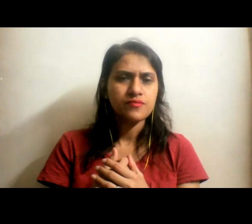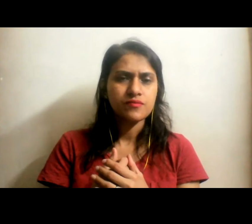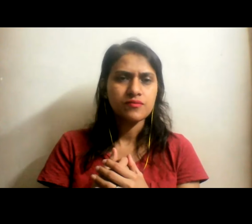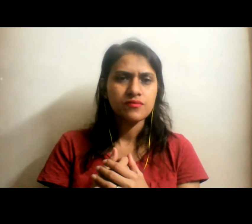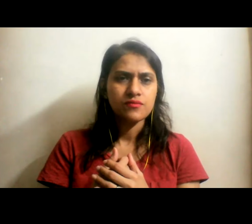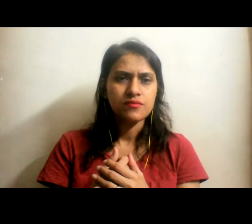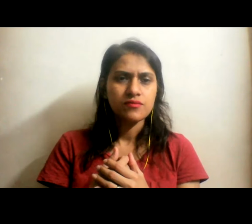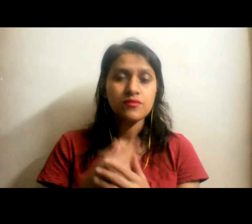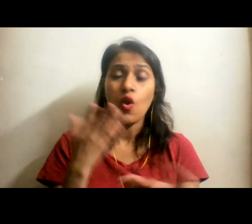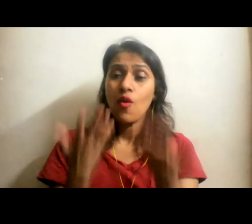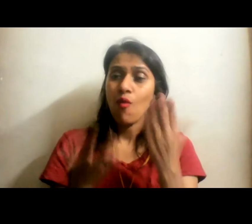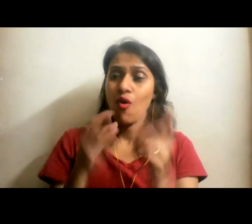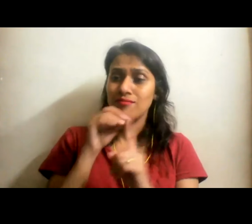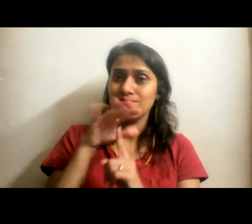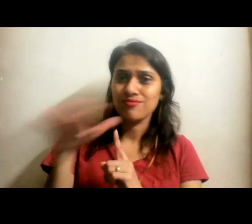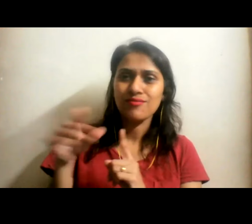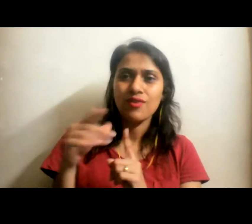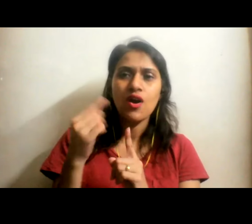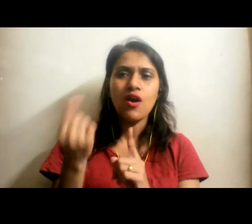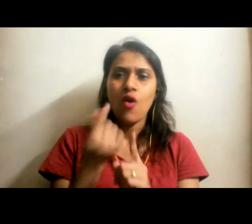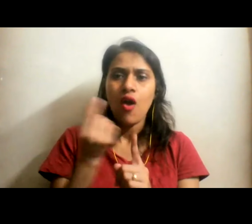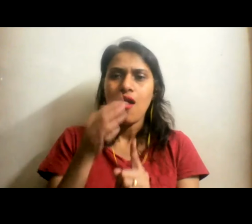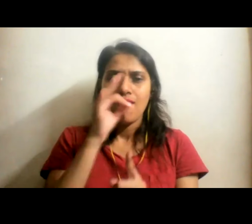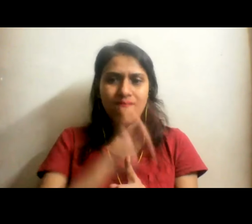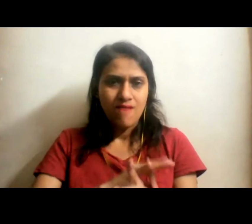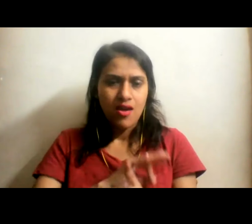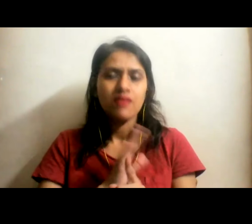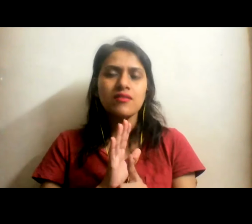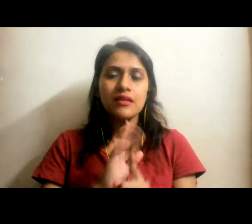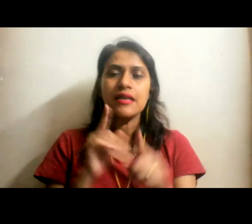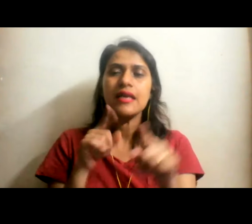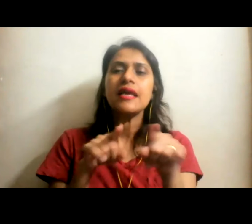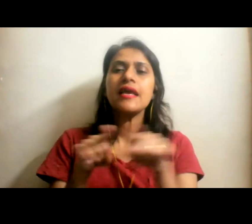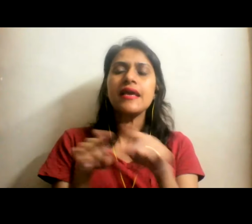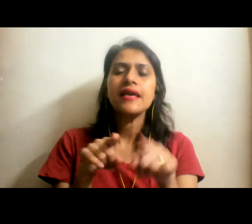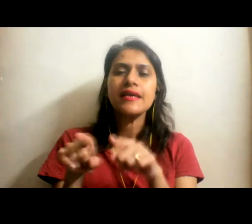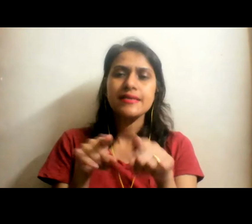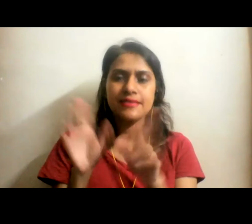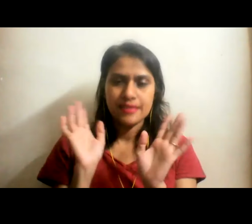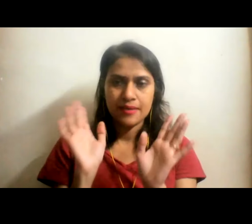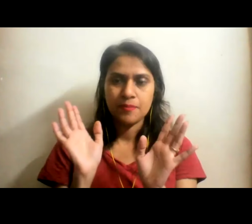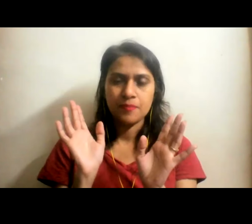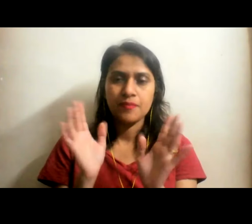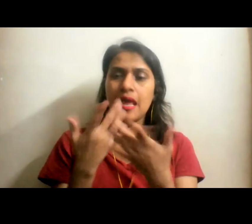be more effective. That can be more explanatory for that point of that product.